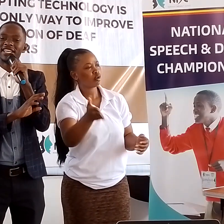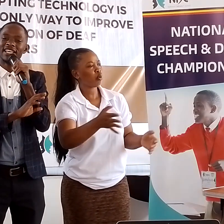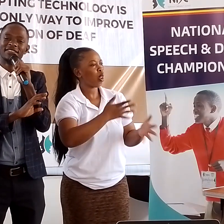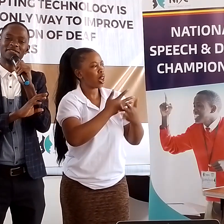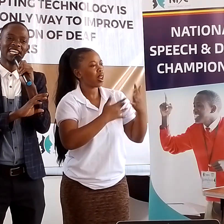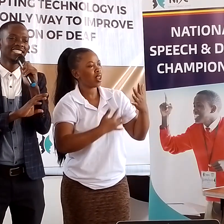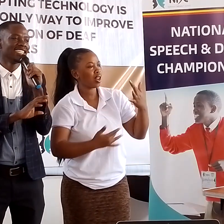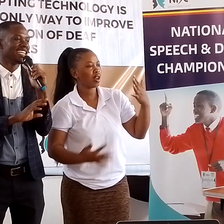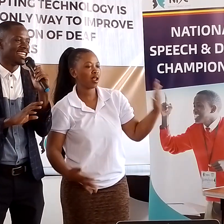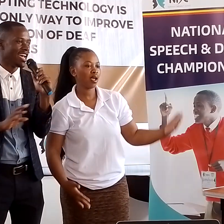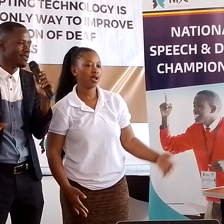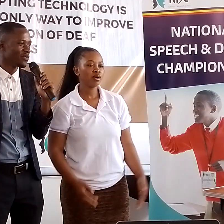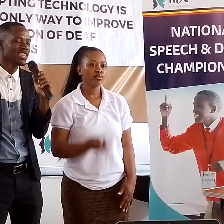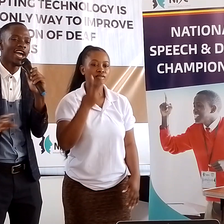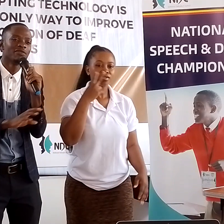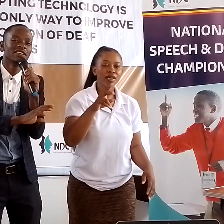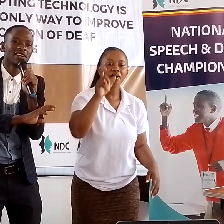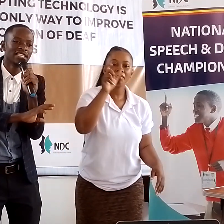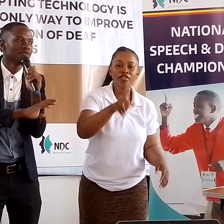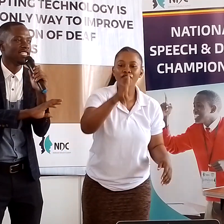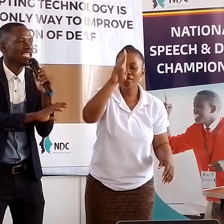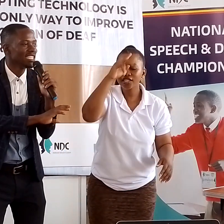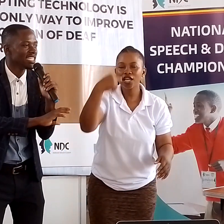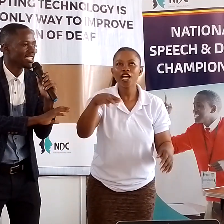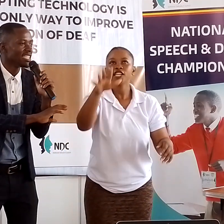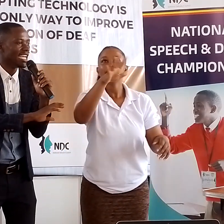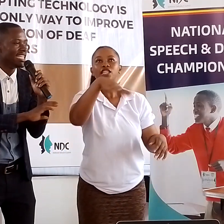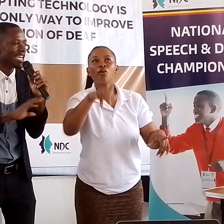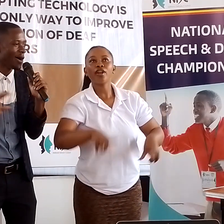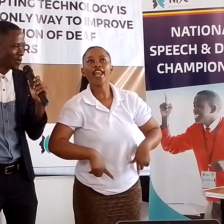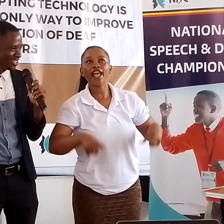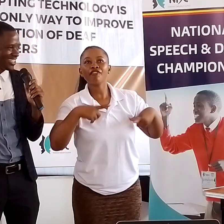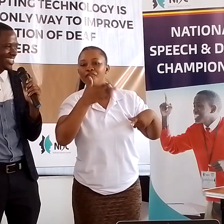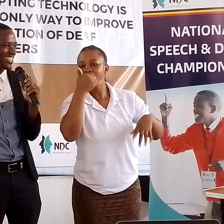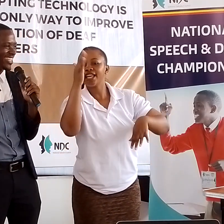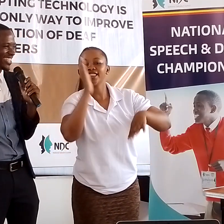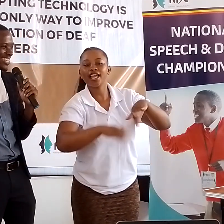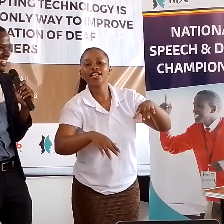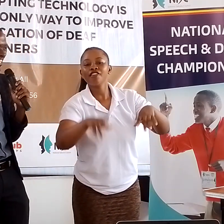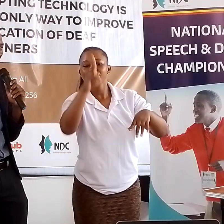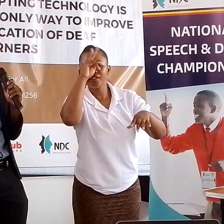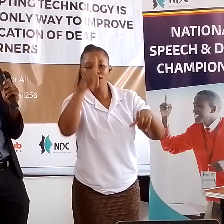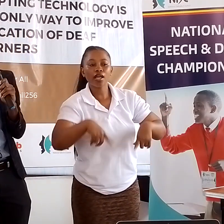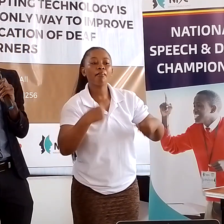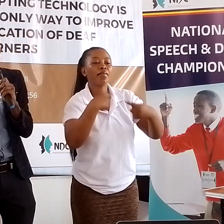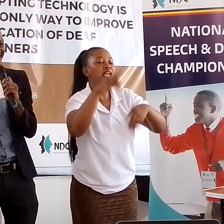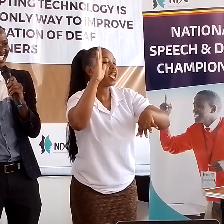much better than village life when they have never lived in the town.